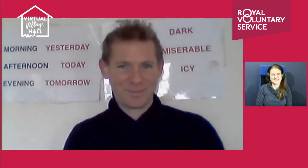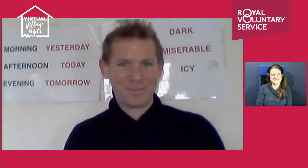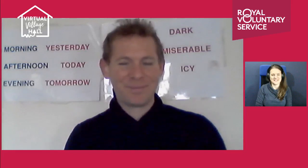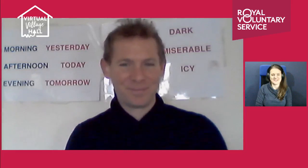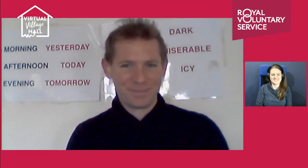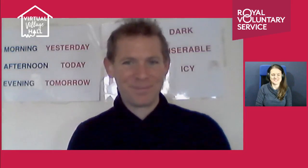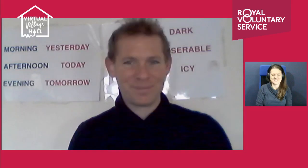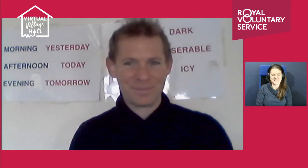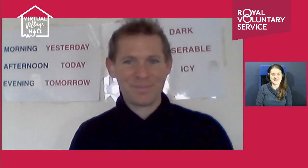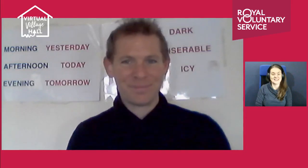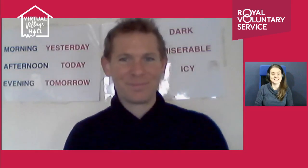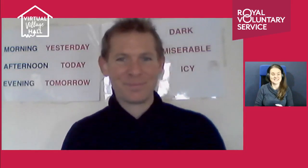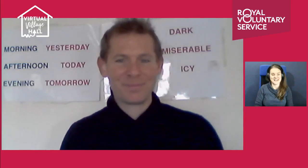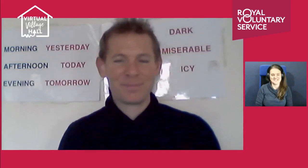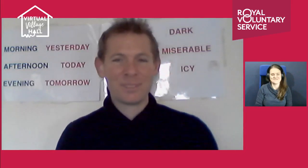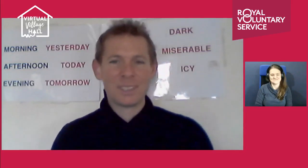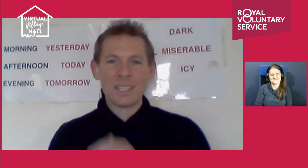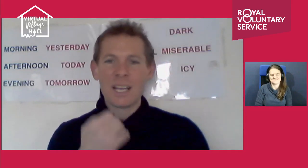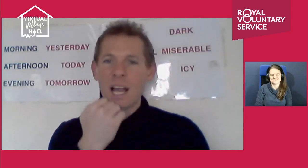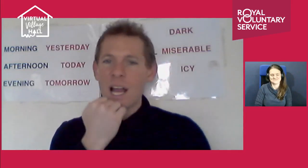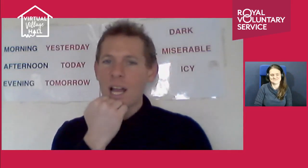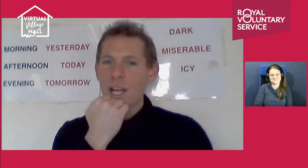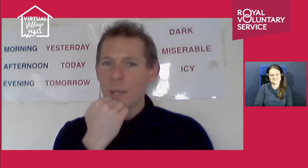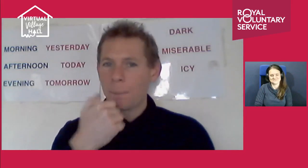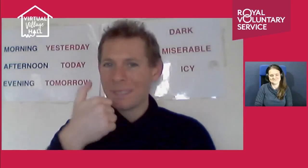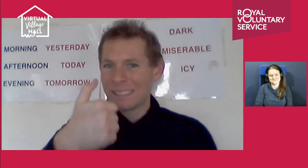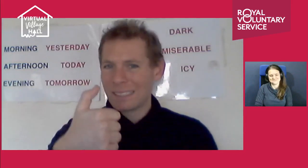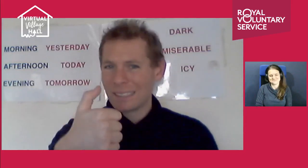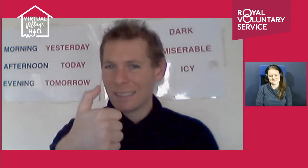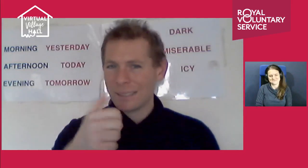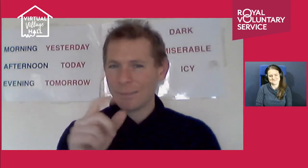Yeah, it was day.